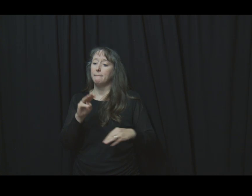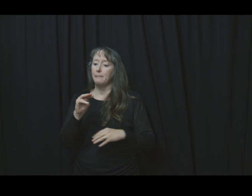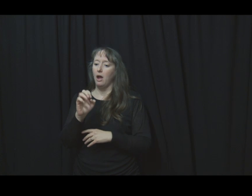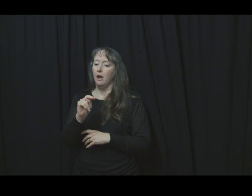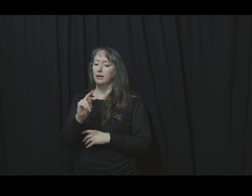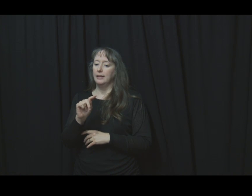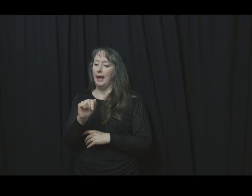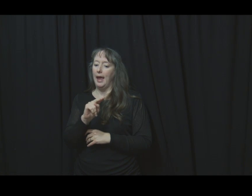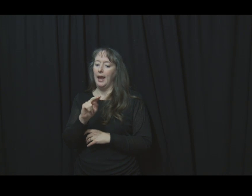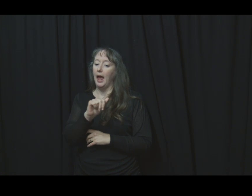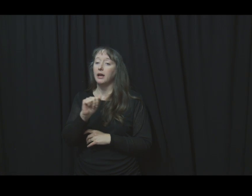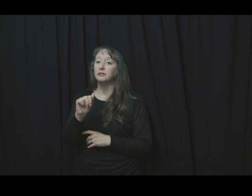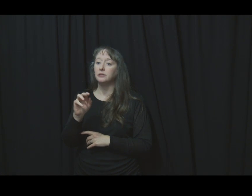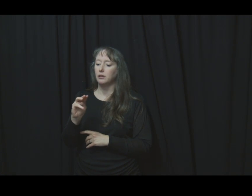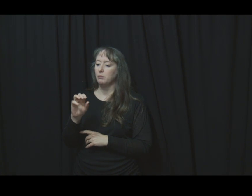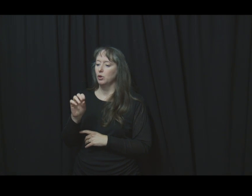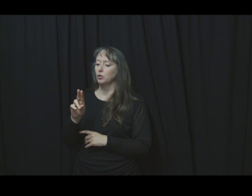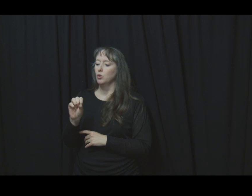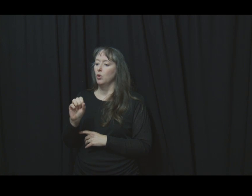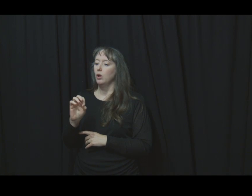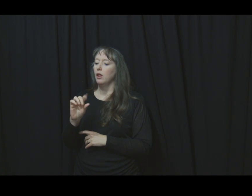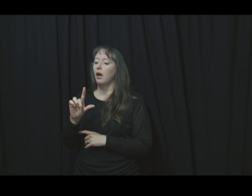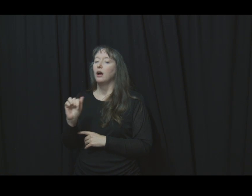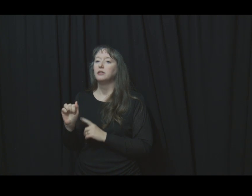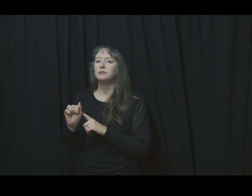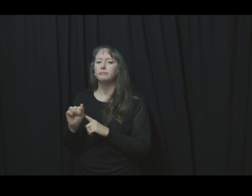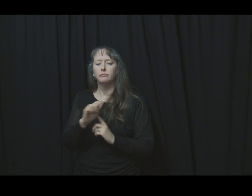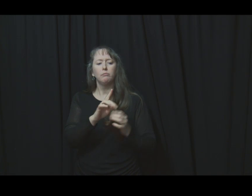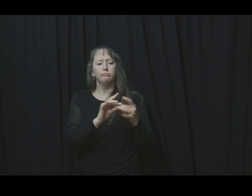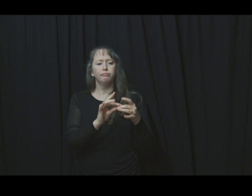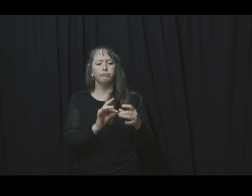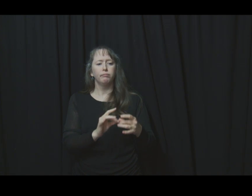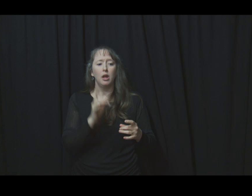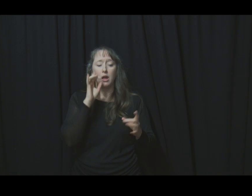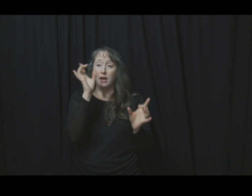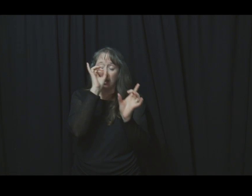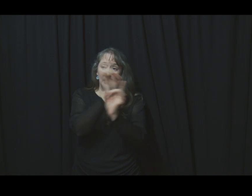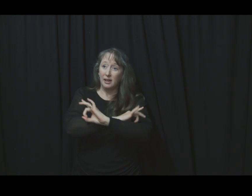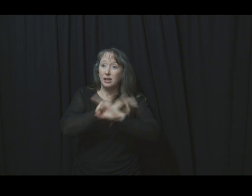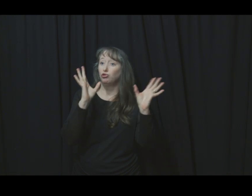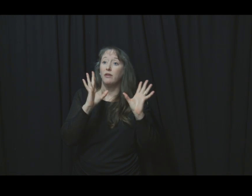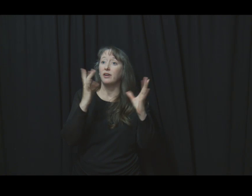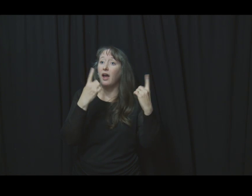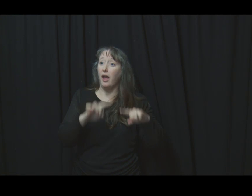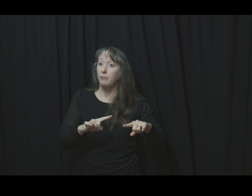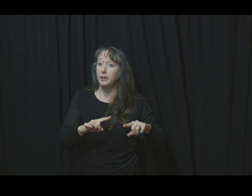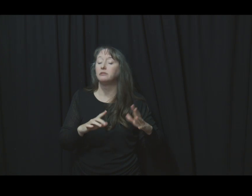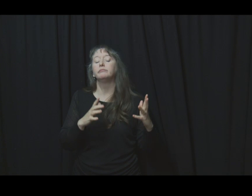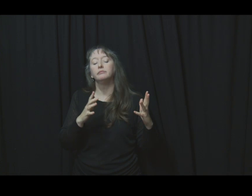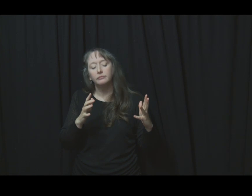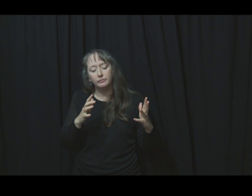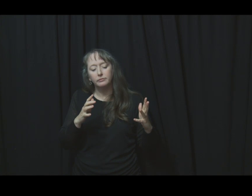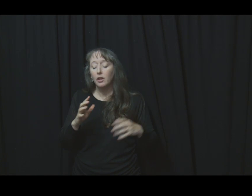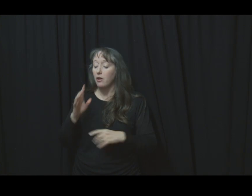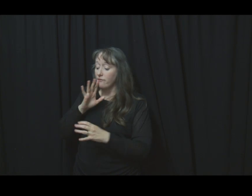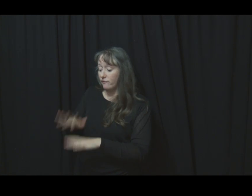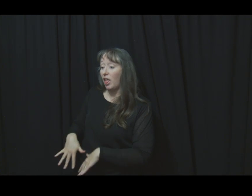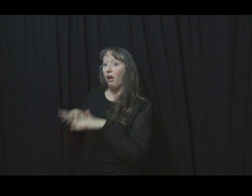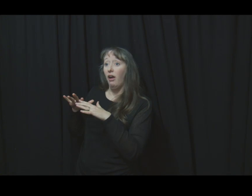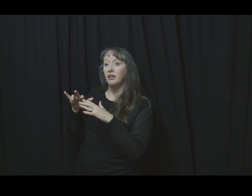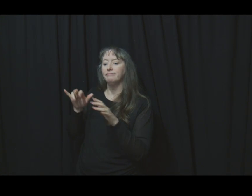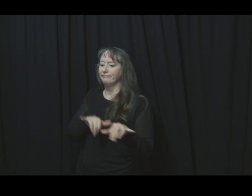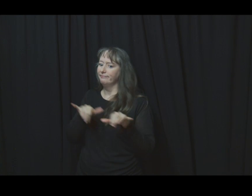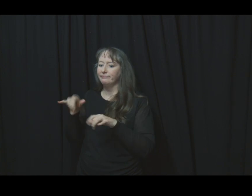do believe there's been post-flood catastrophism. Noah's flood certainly was a catastrophic event, but then there's been post-flood